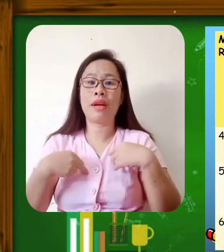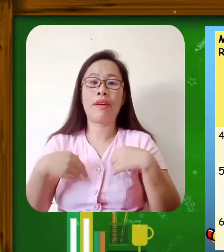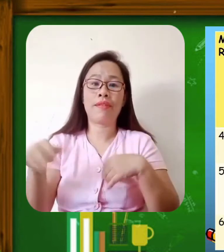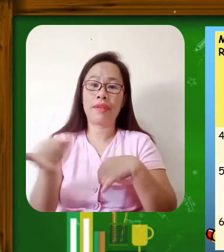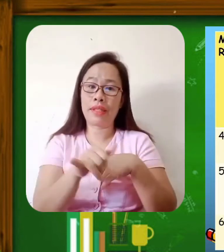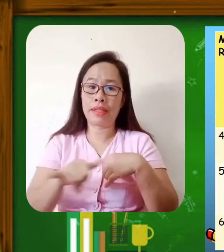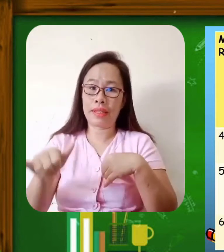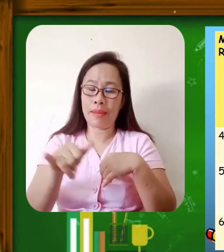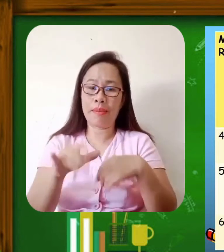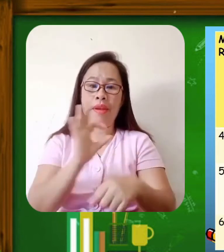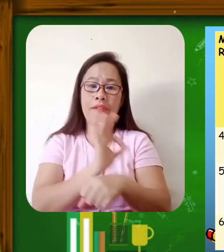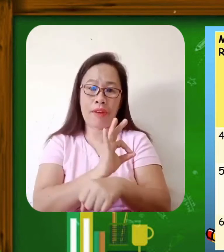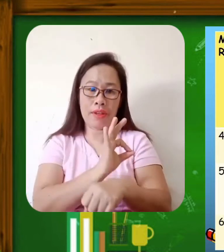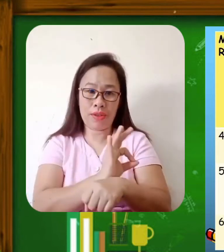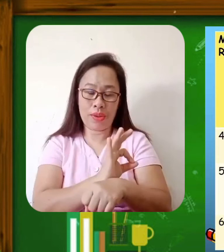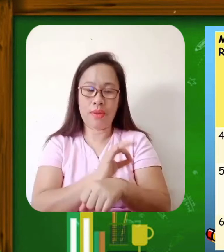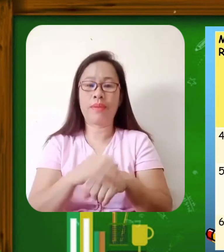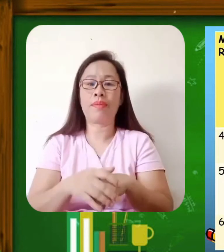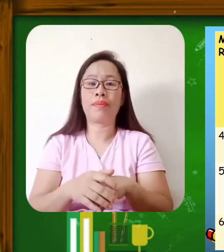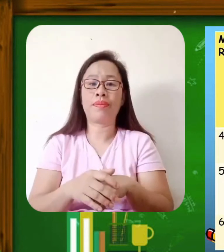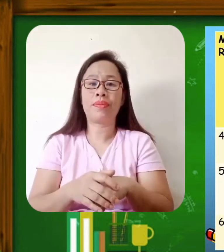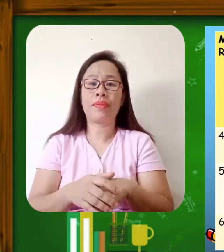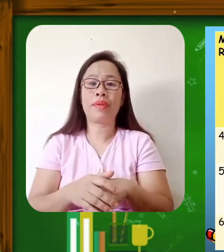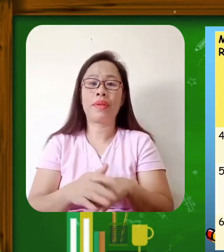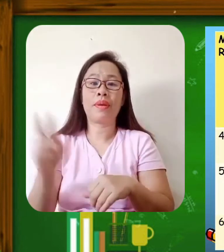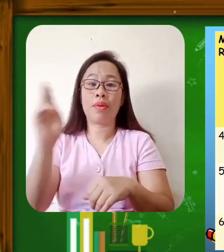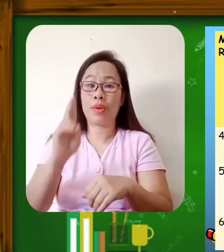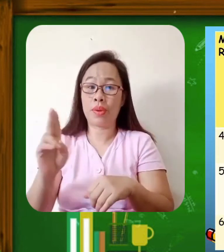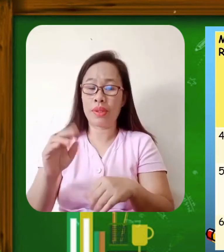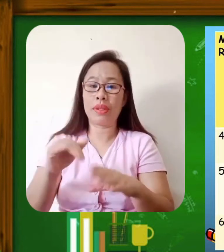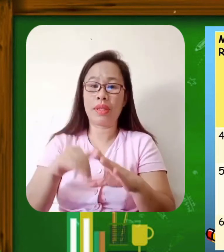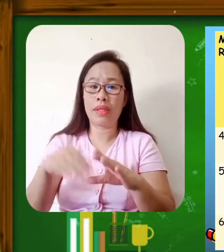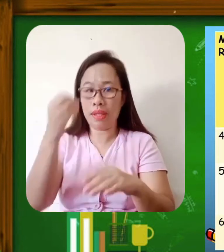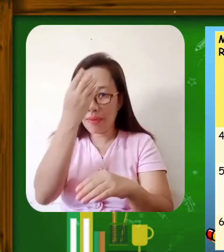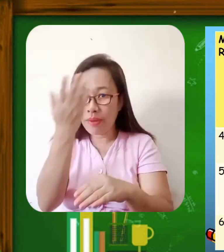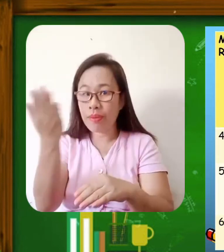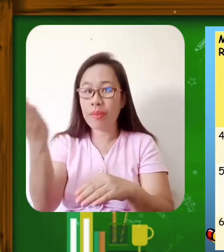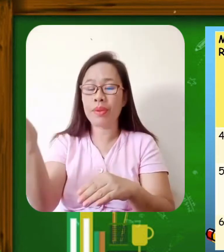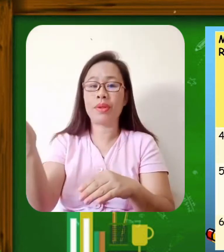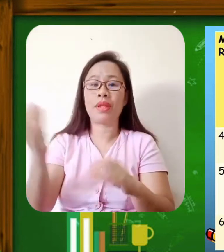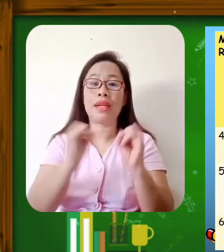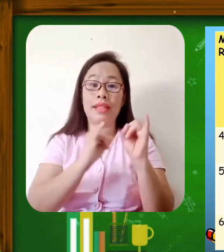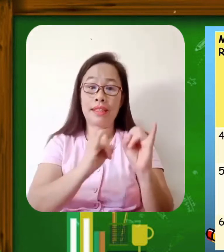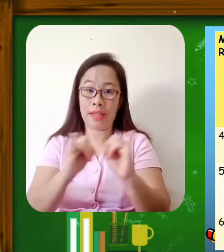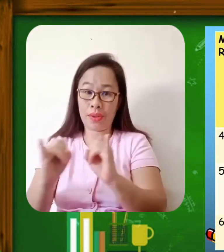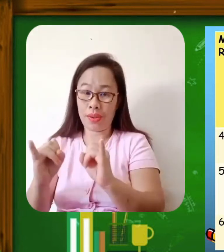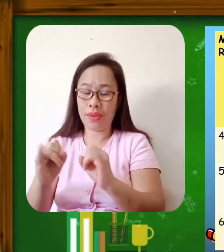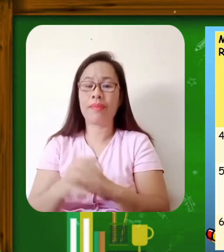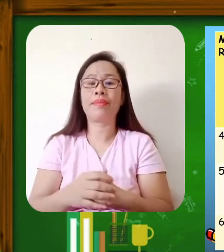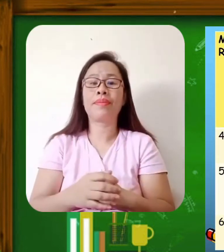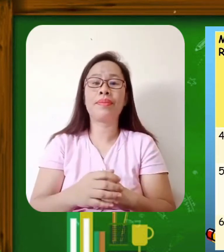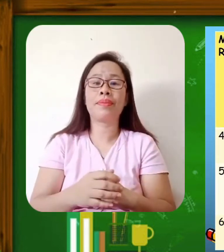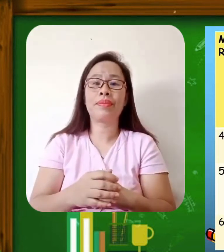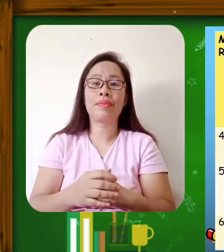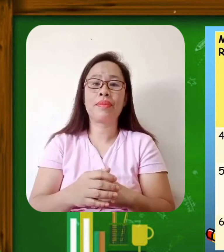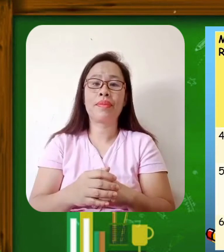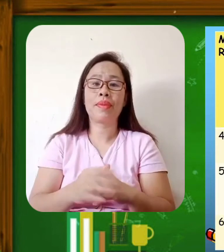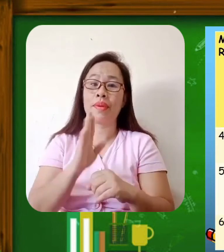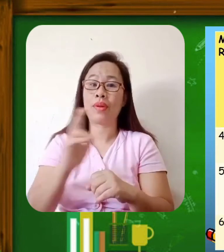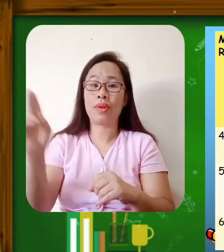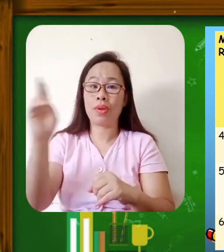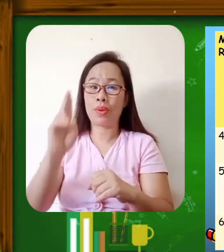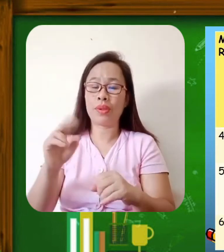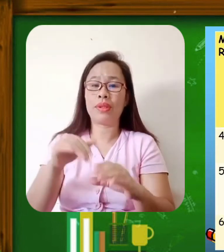same function. They can be used in giving information and instruction. They can also be